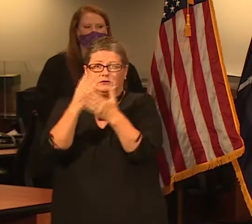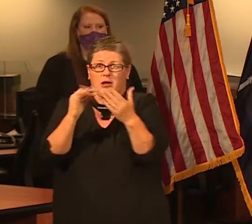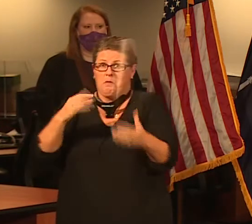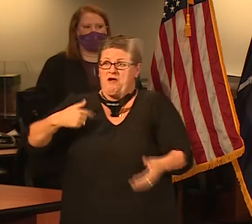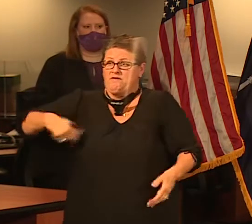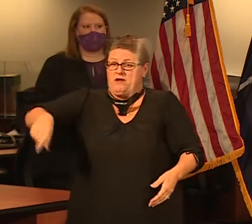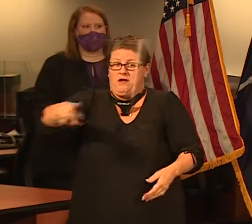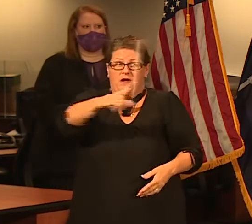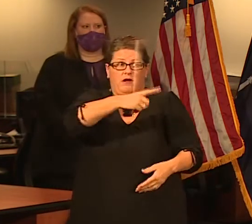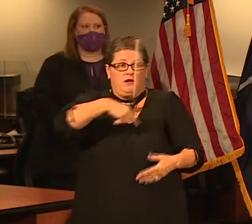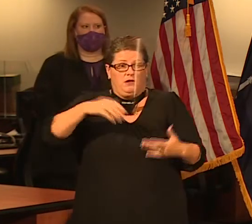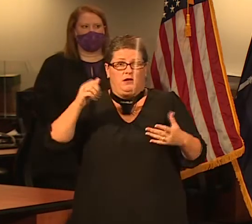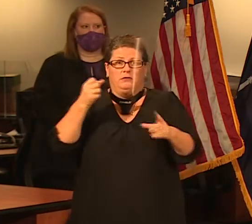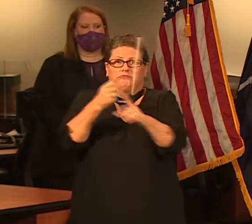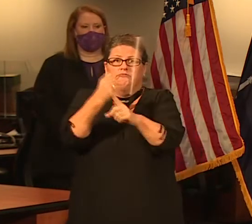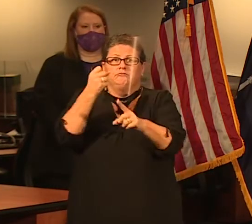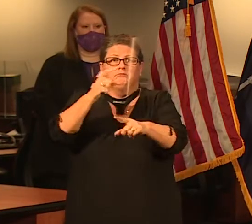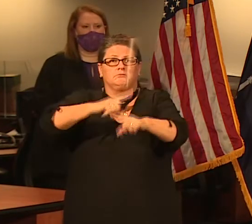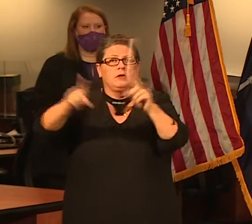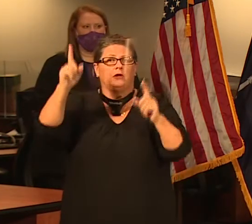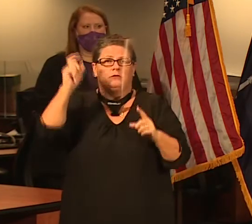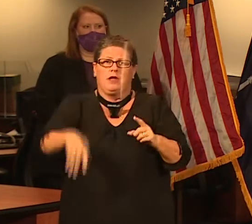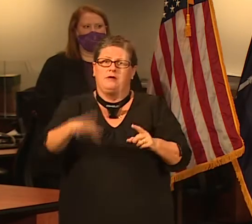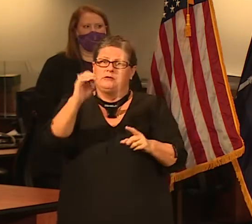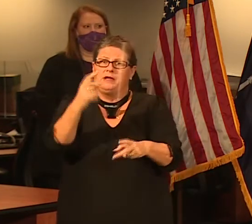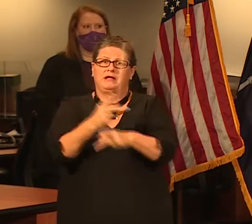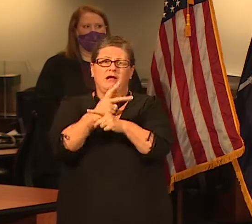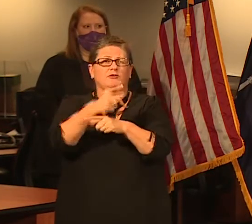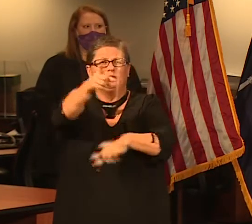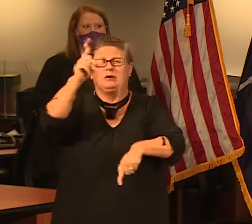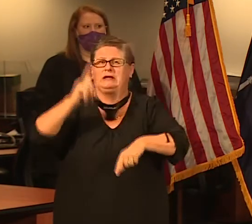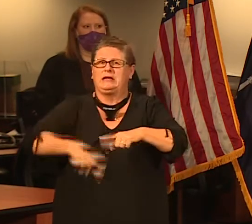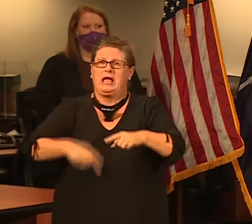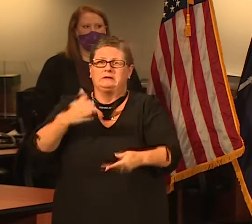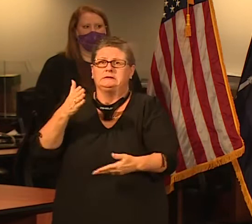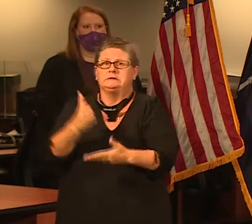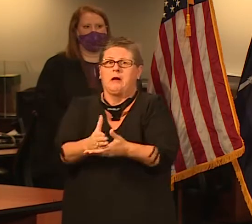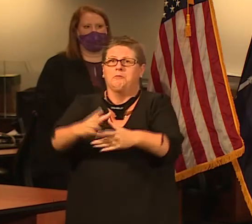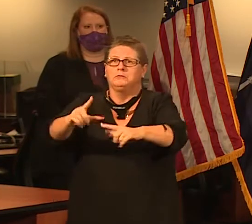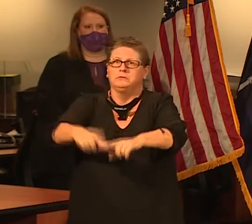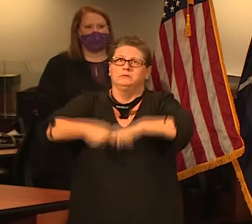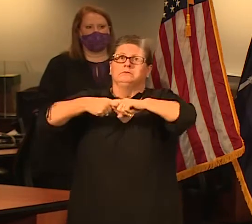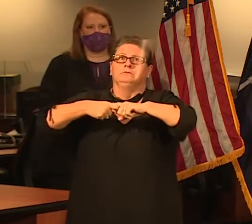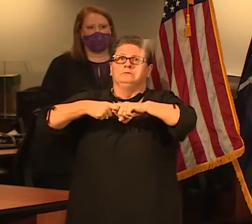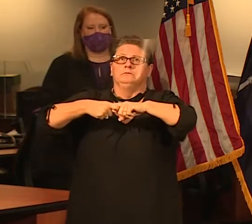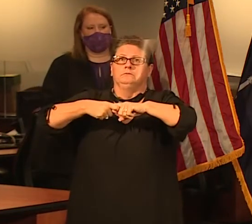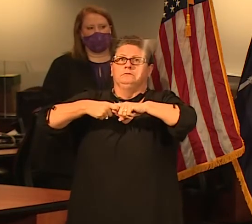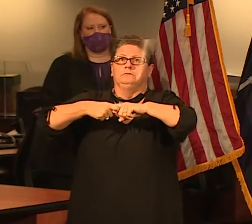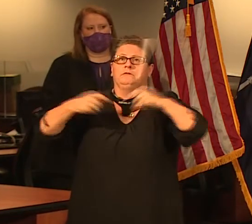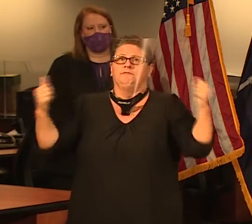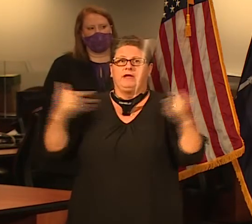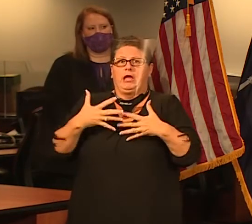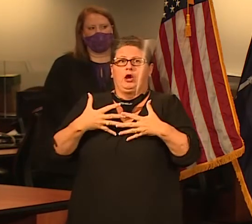here. But we have to be careful, but we have to move forward. We cannot live in fear of the virus